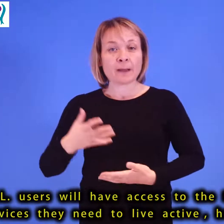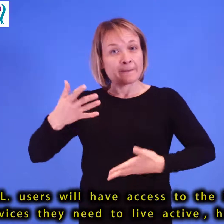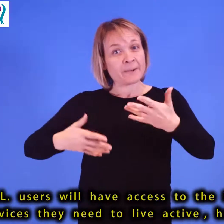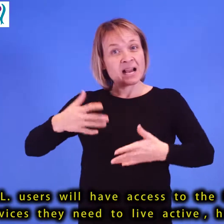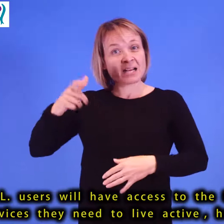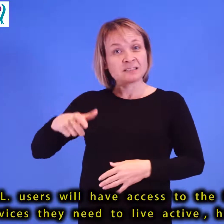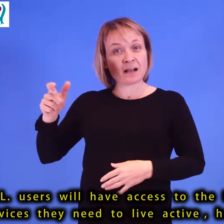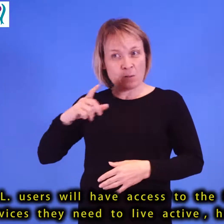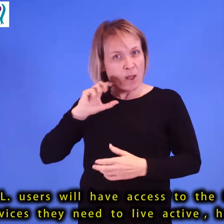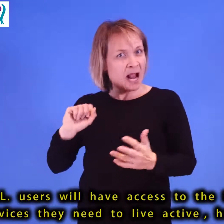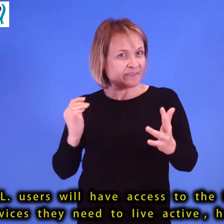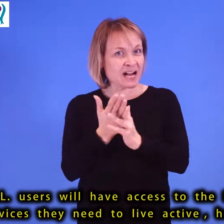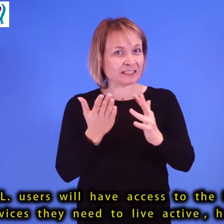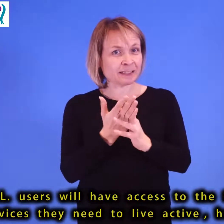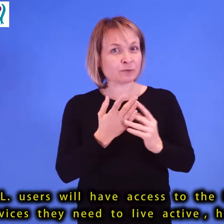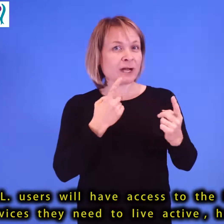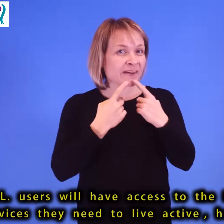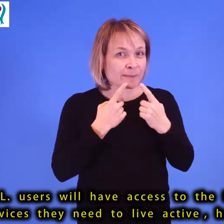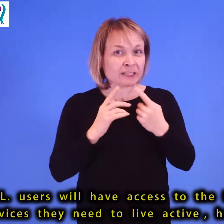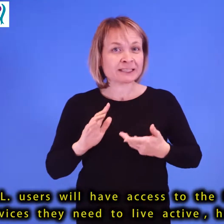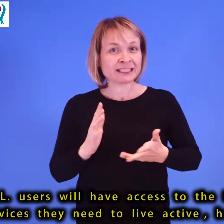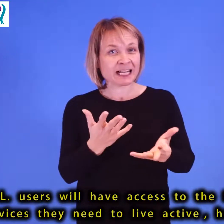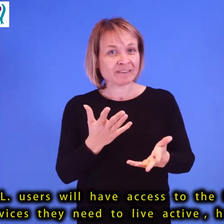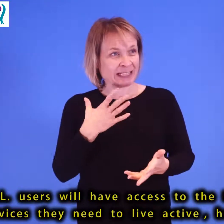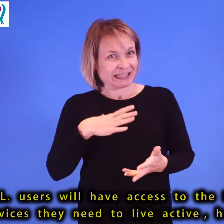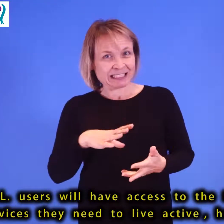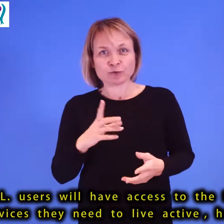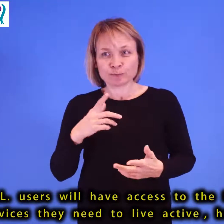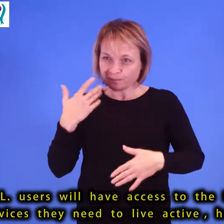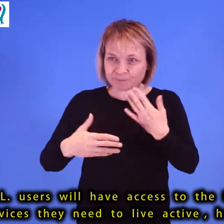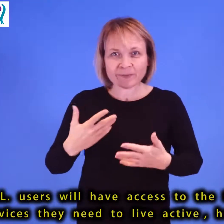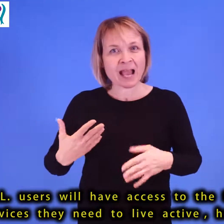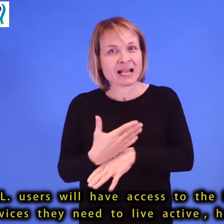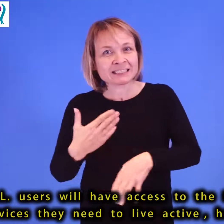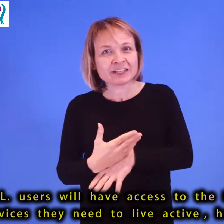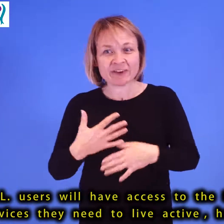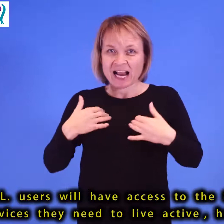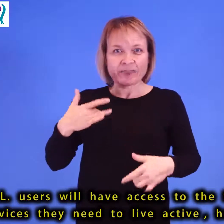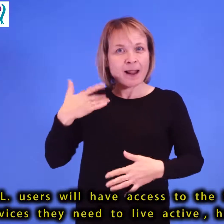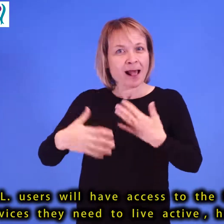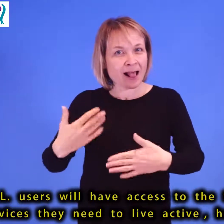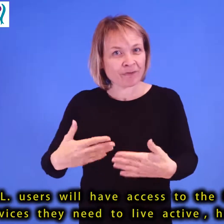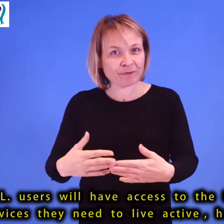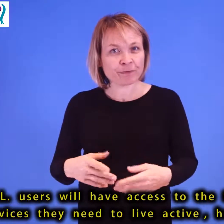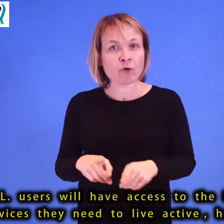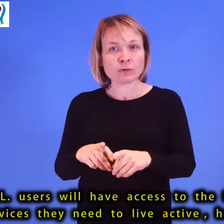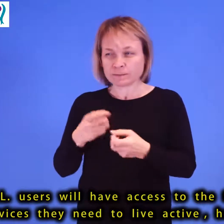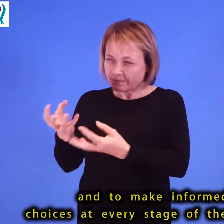BSL users will have access to the information and services they need to live active, healthy lives and to